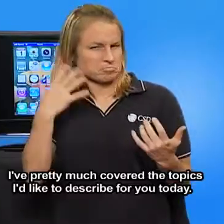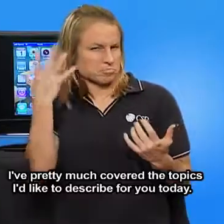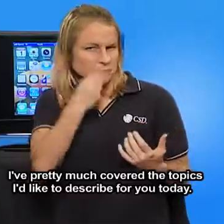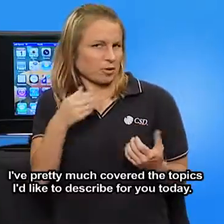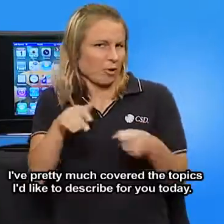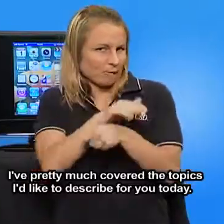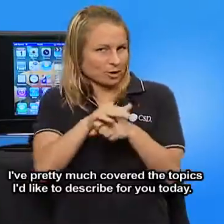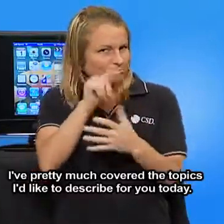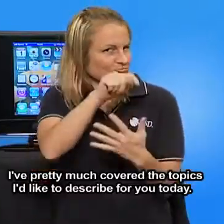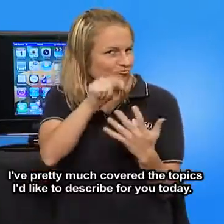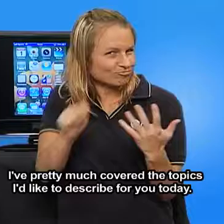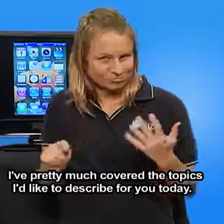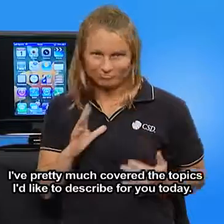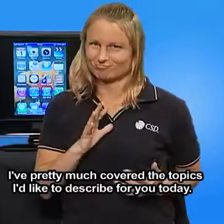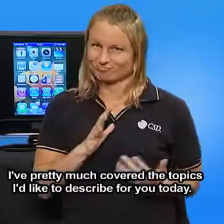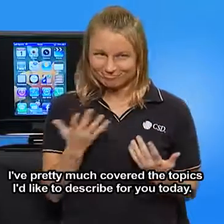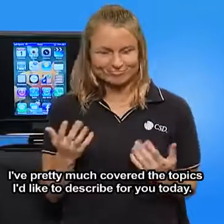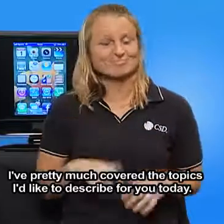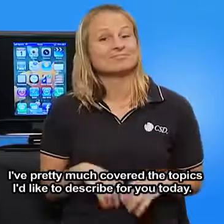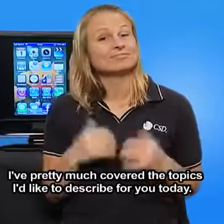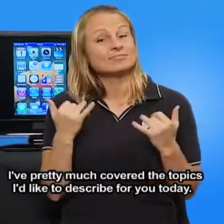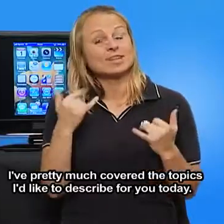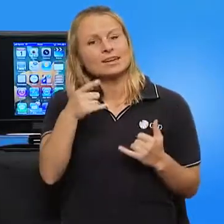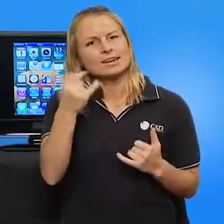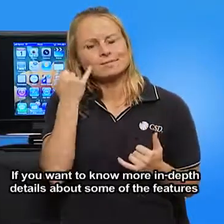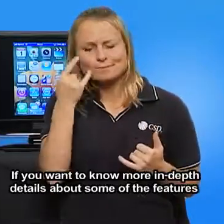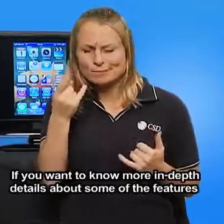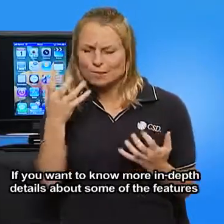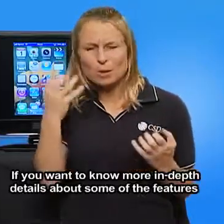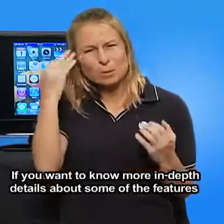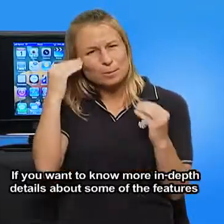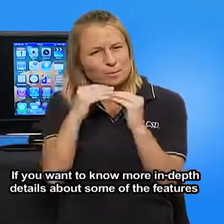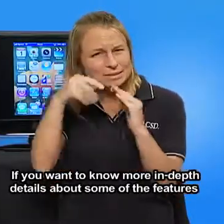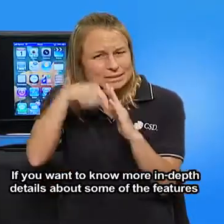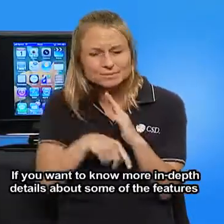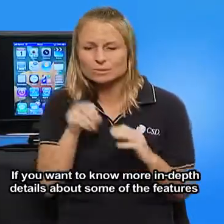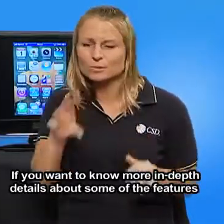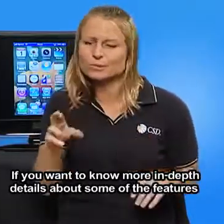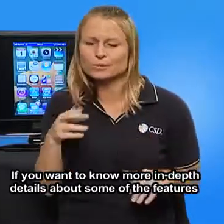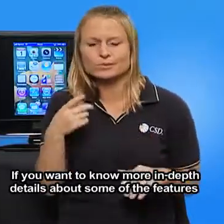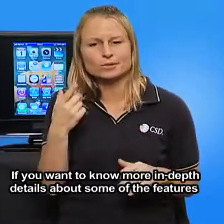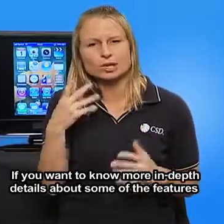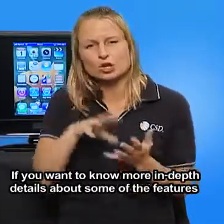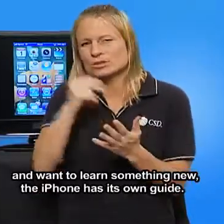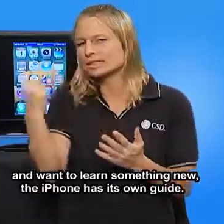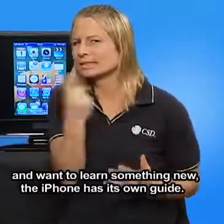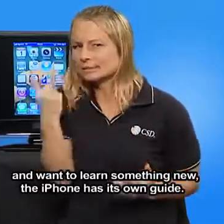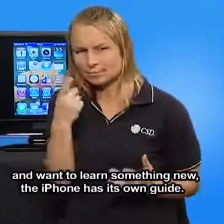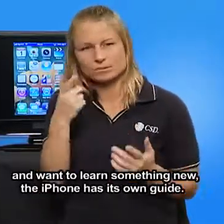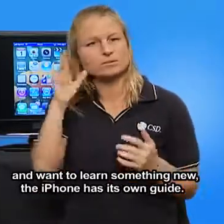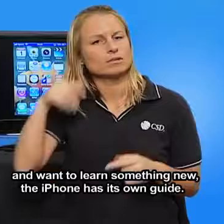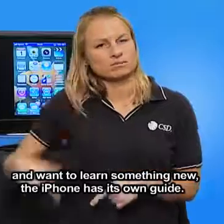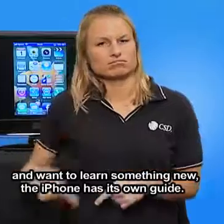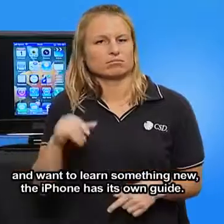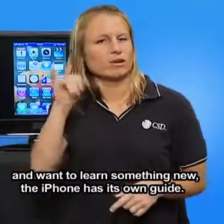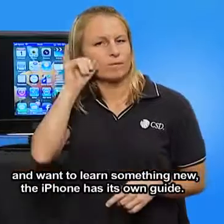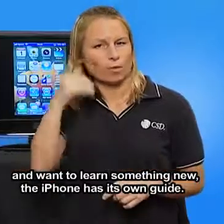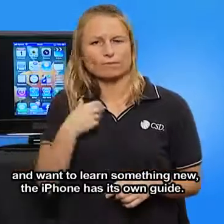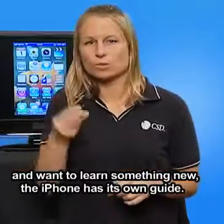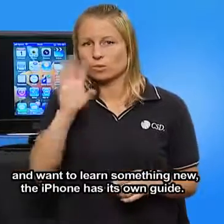I've pretty much covered the topics I'd like to describe for you today. If you want to know more in-depth details about some of the features and want to learn something new, the iPhone has